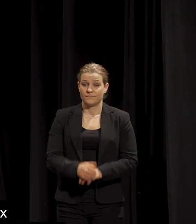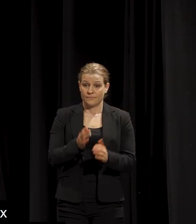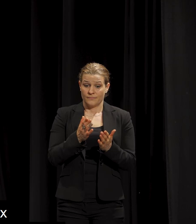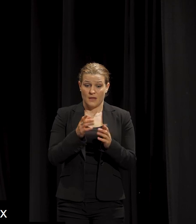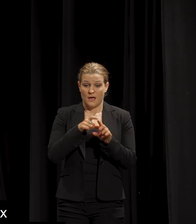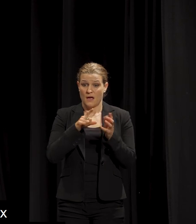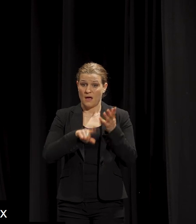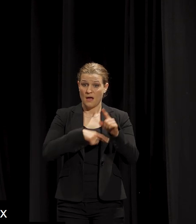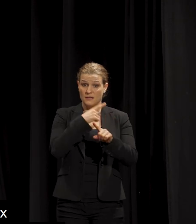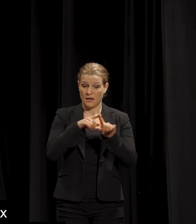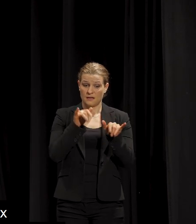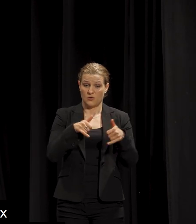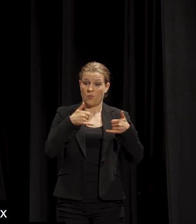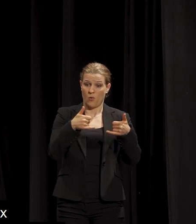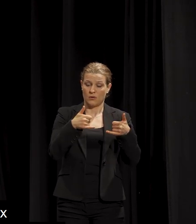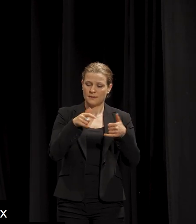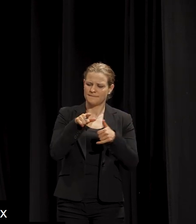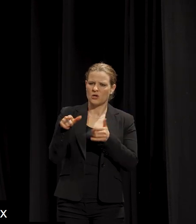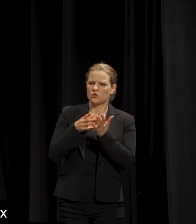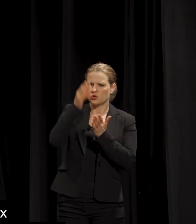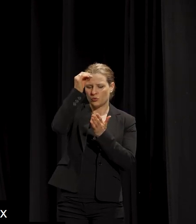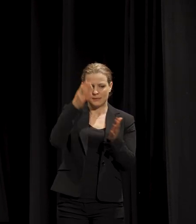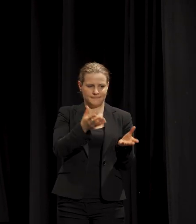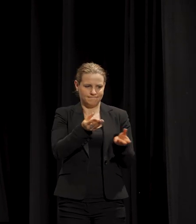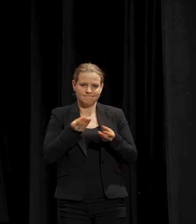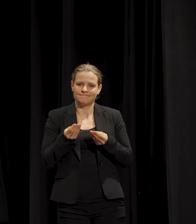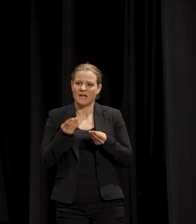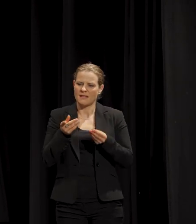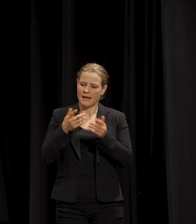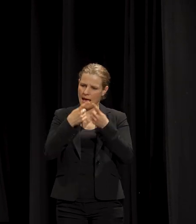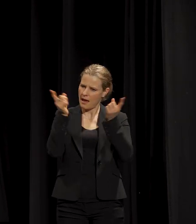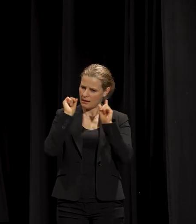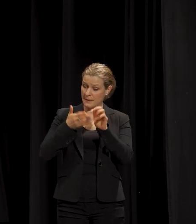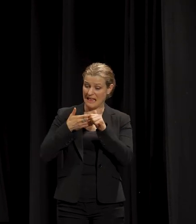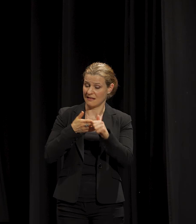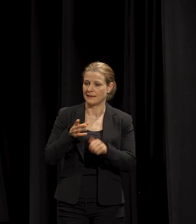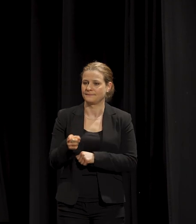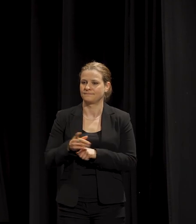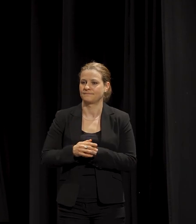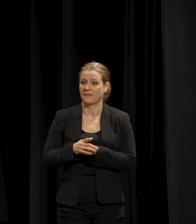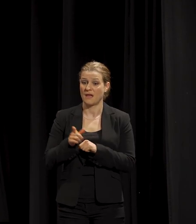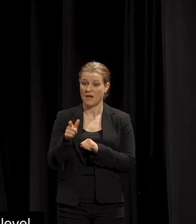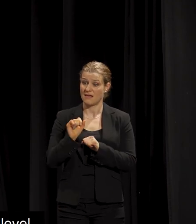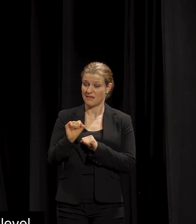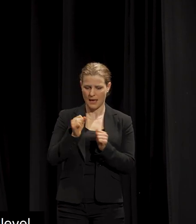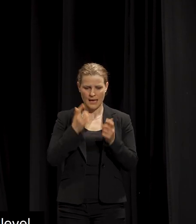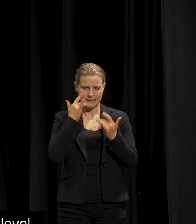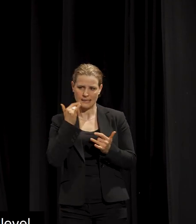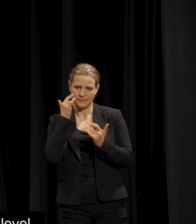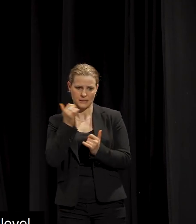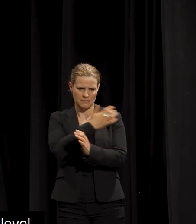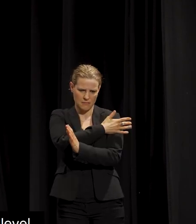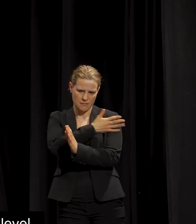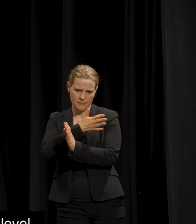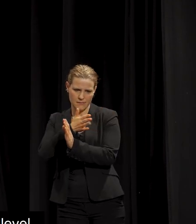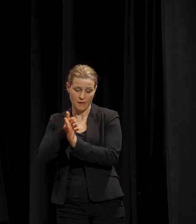Students receiving the Dux Award are academic leaders of their cohort. Each student has received the highest average assessment score in their year